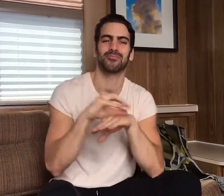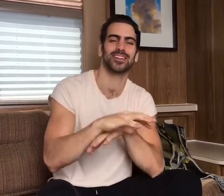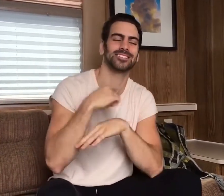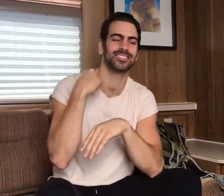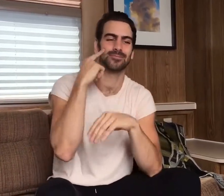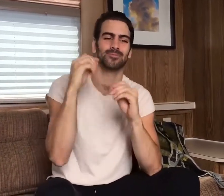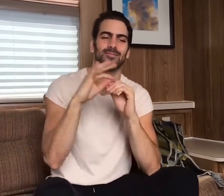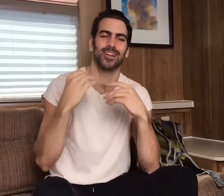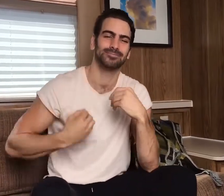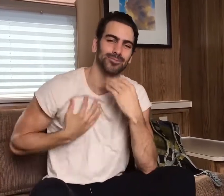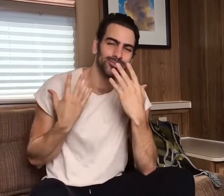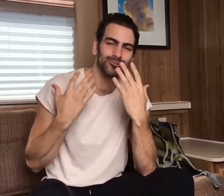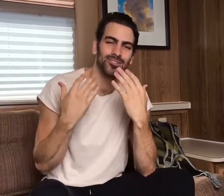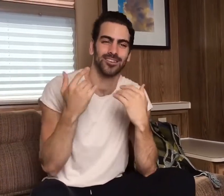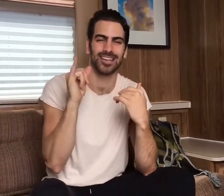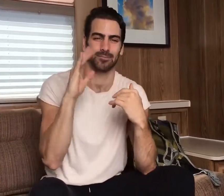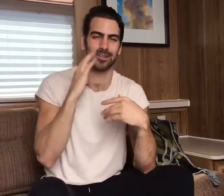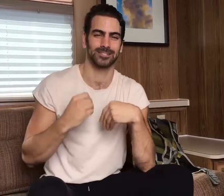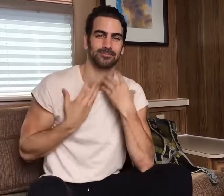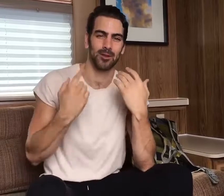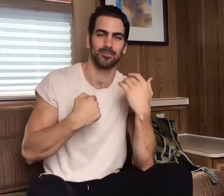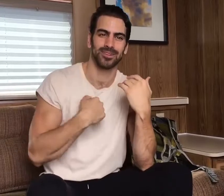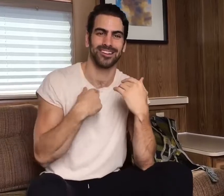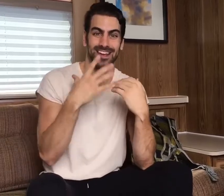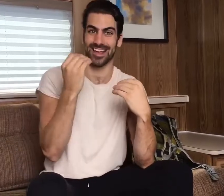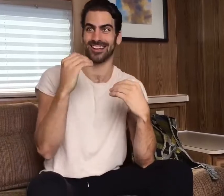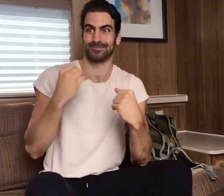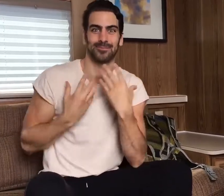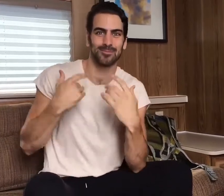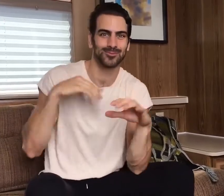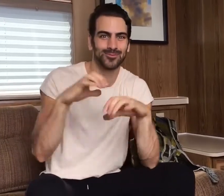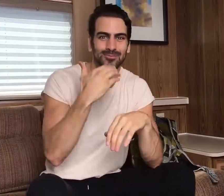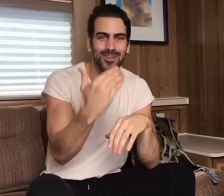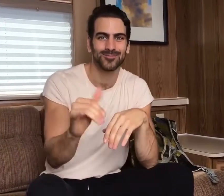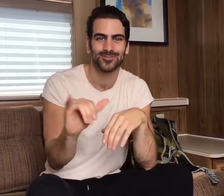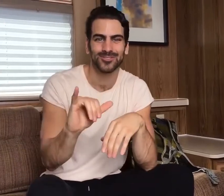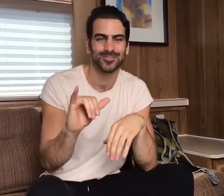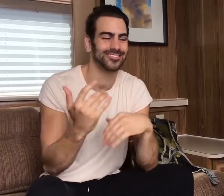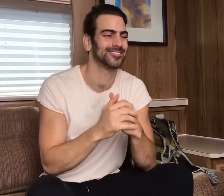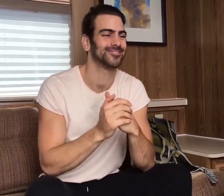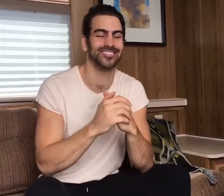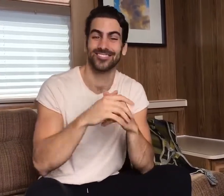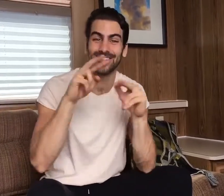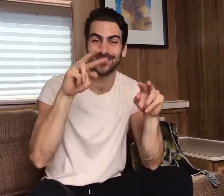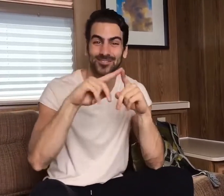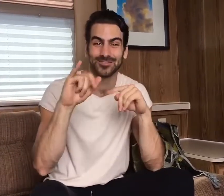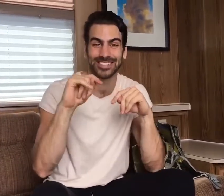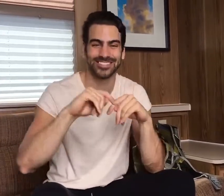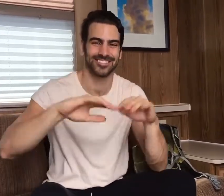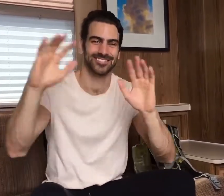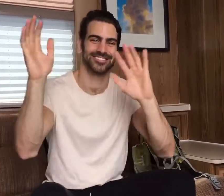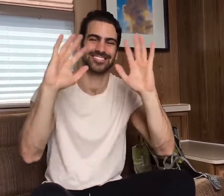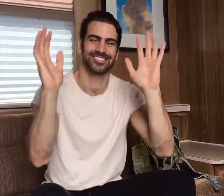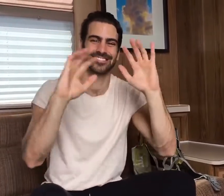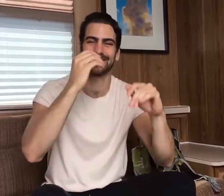affect my dance. I think it's definitely going to be more inspiring. I think it's going to inspire me to do well. So I'm looking forward to it.